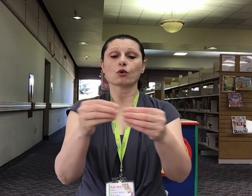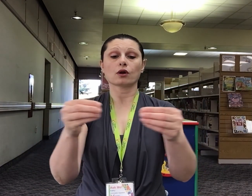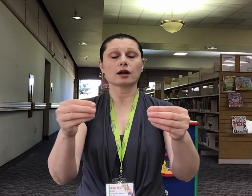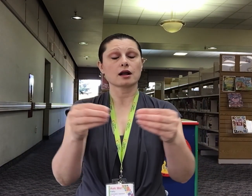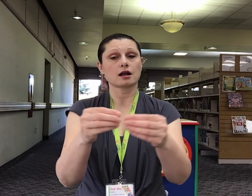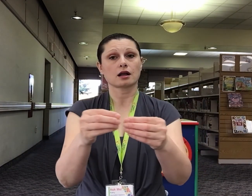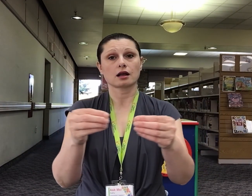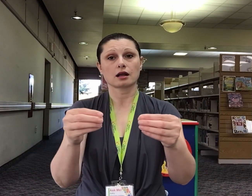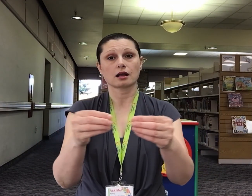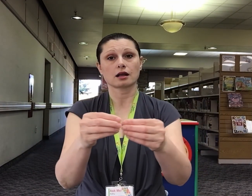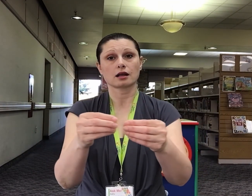more,